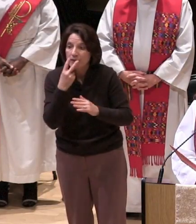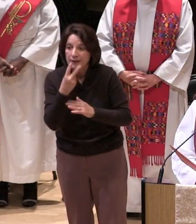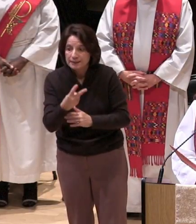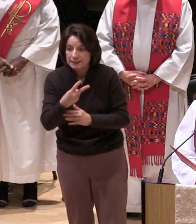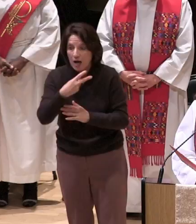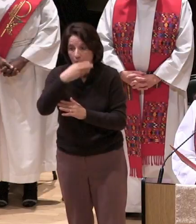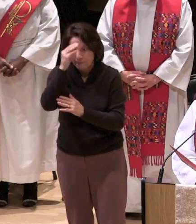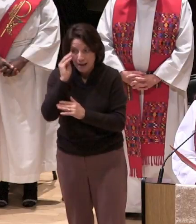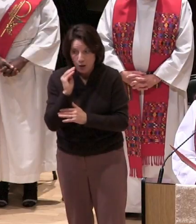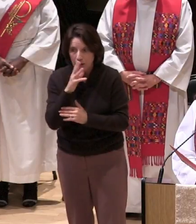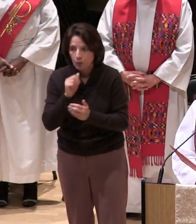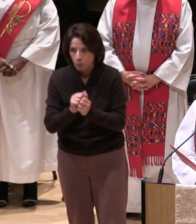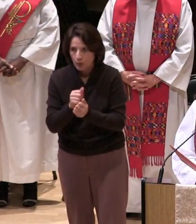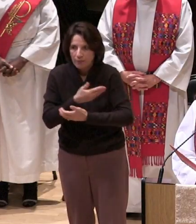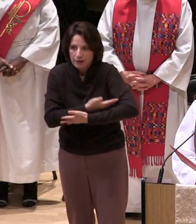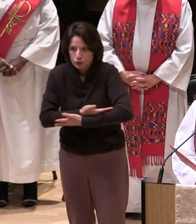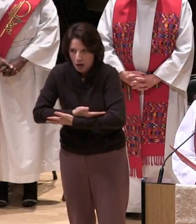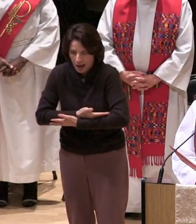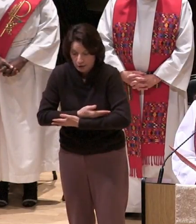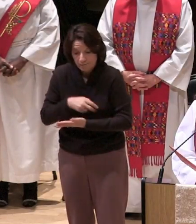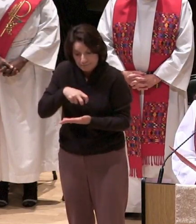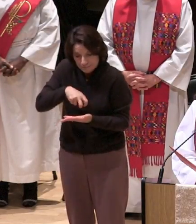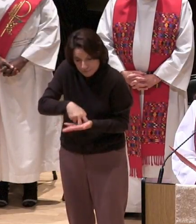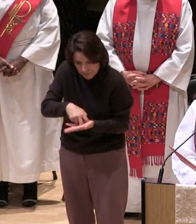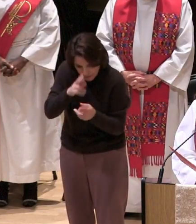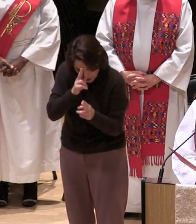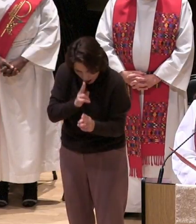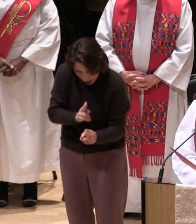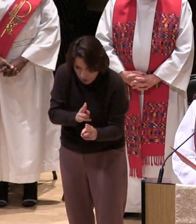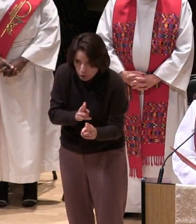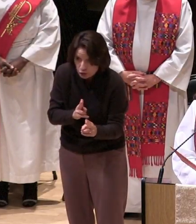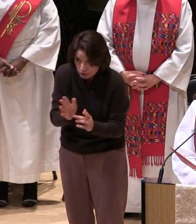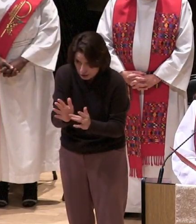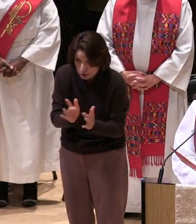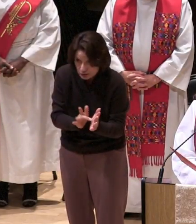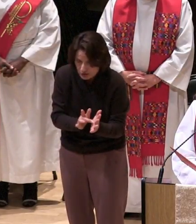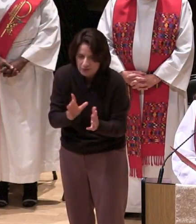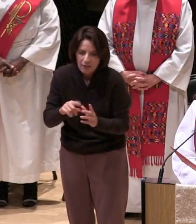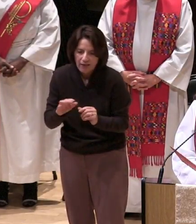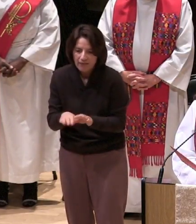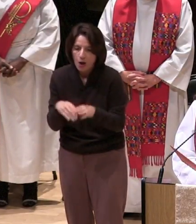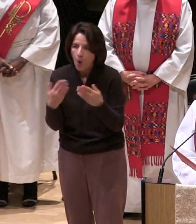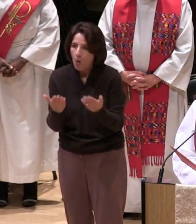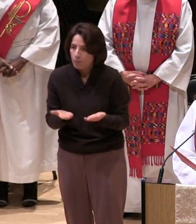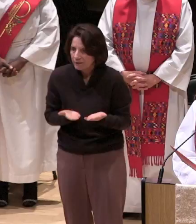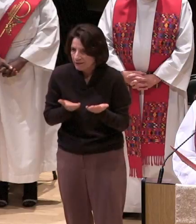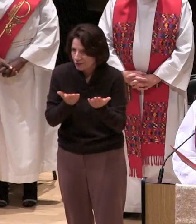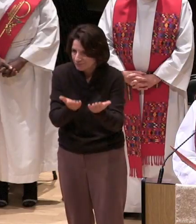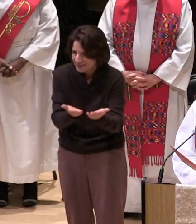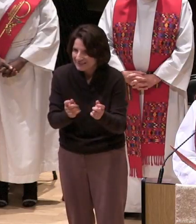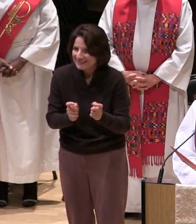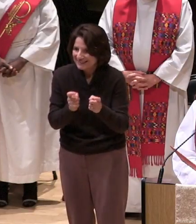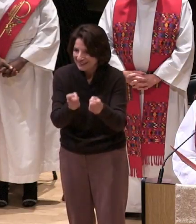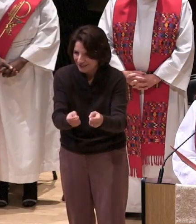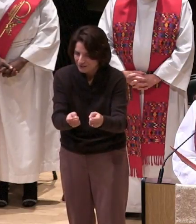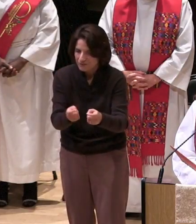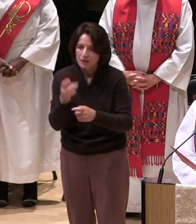They prostrated themselves and paid him honor. And then they opened their treasures, and offered him gifts of